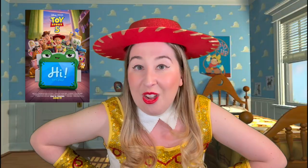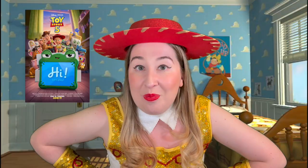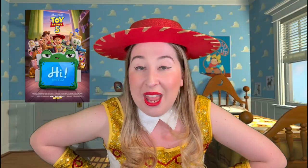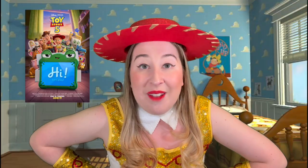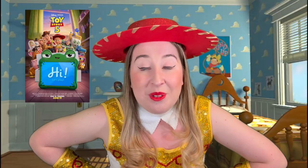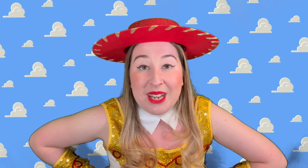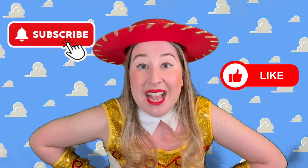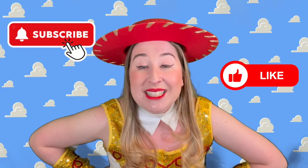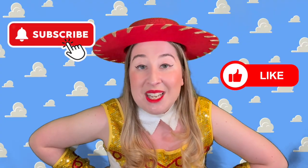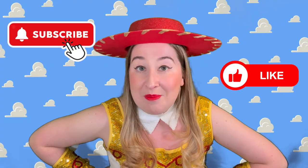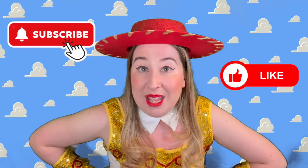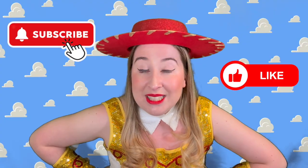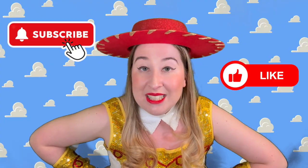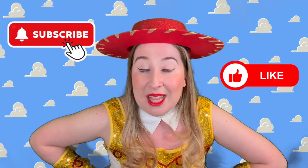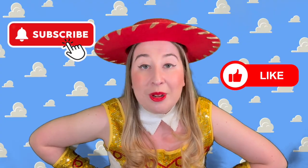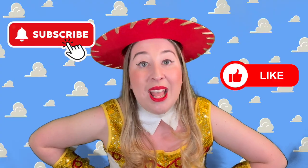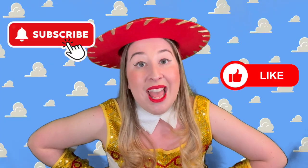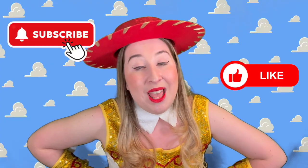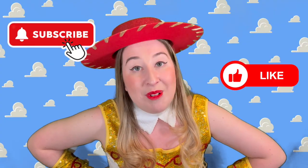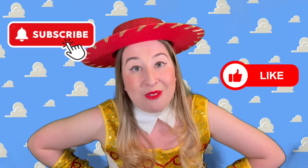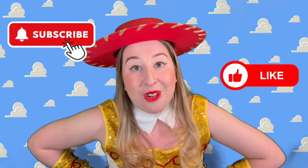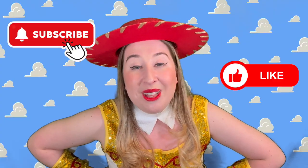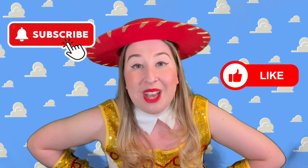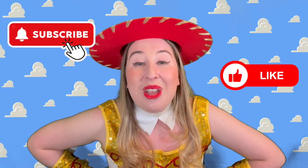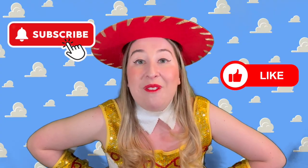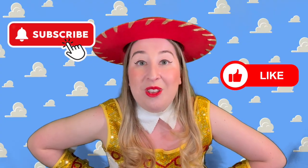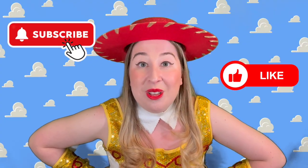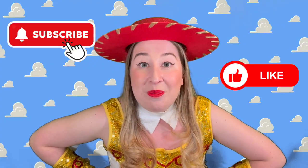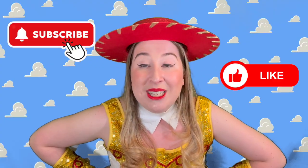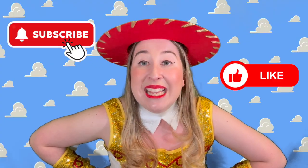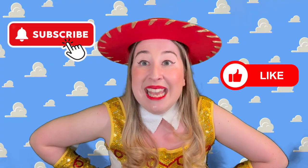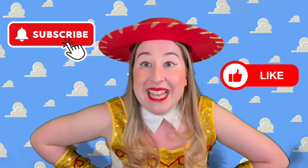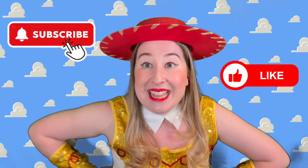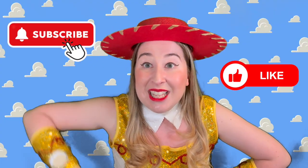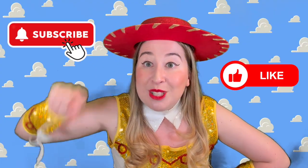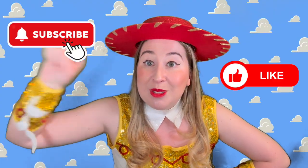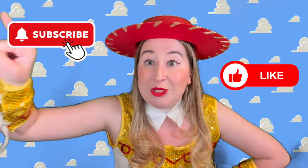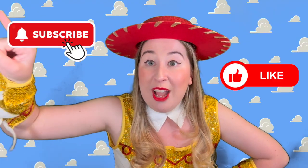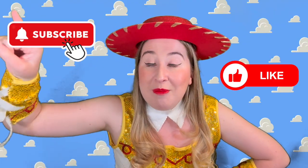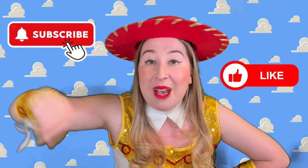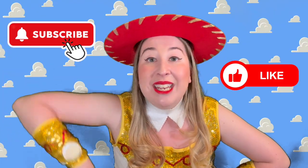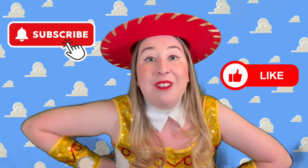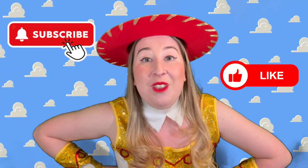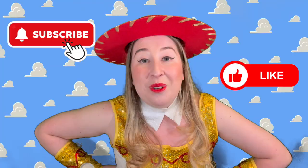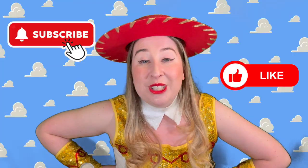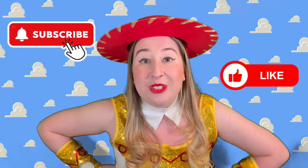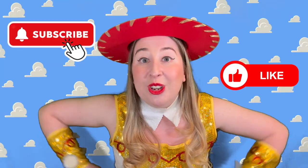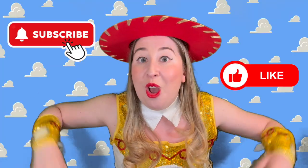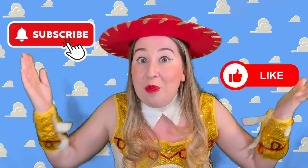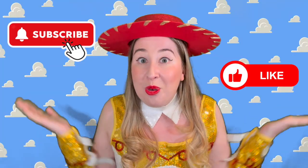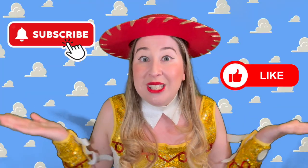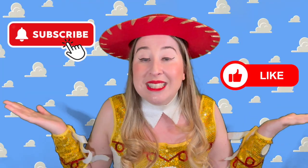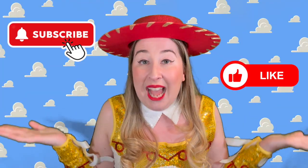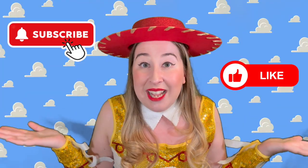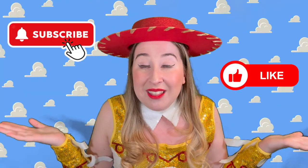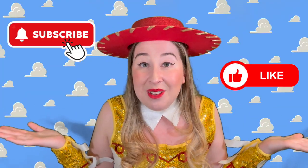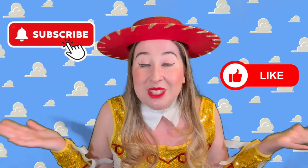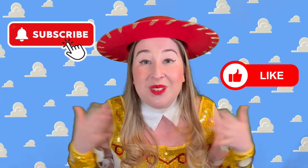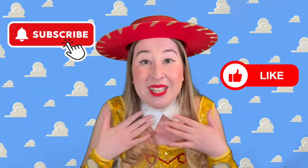that everyone has an amazing summer. And before we go, if you could please hit that subscribe button if you want to learn more sign language videos